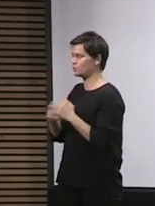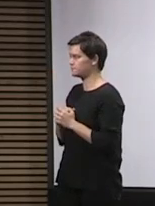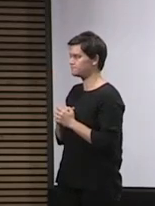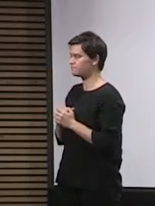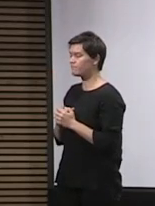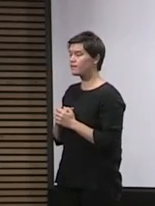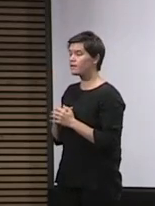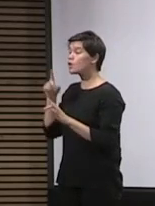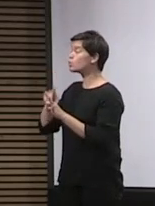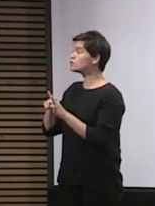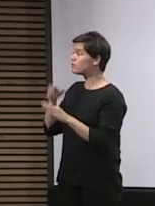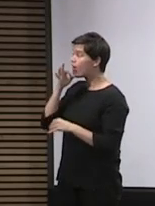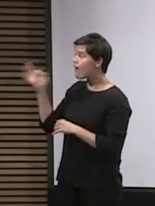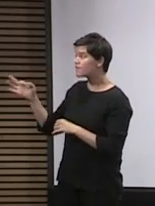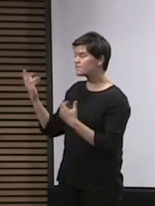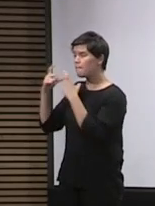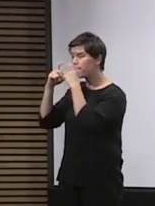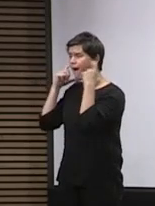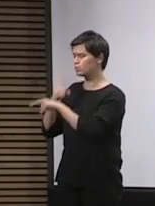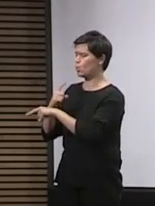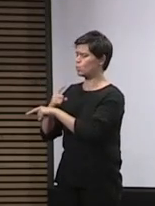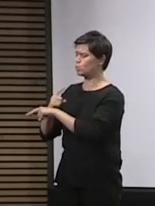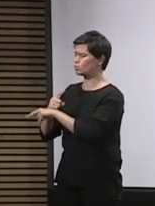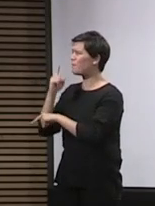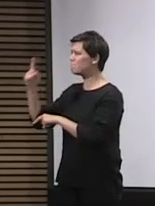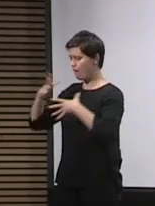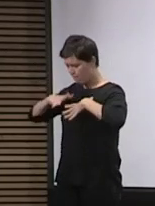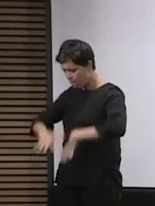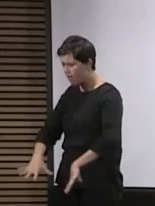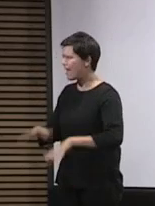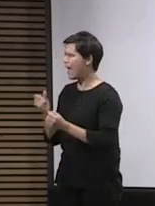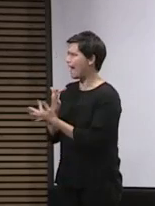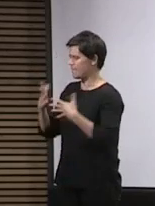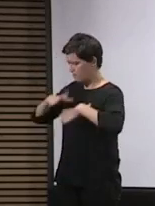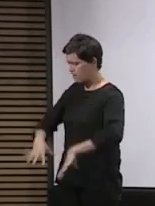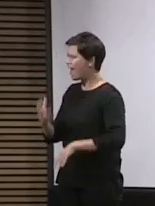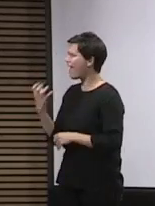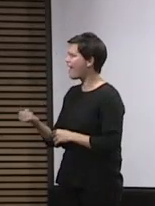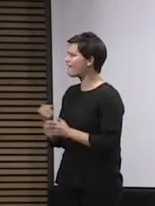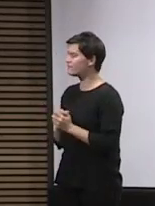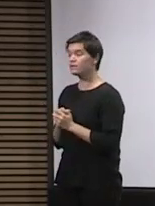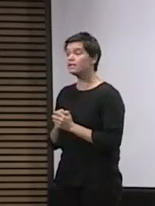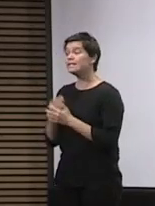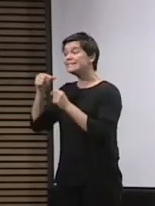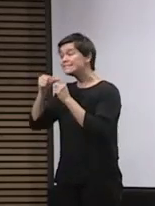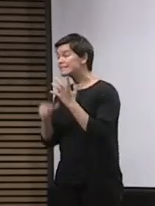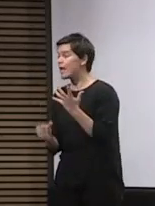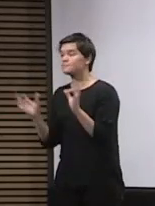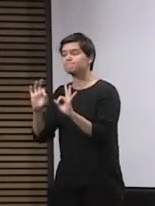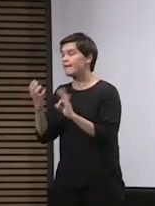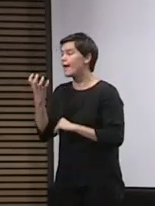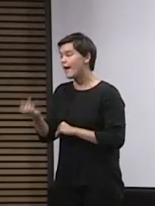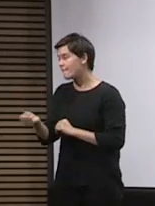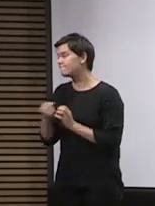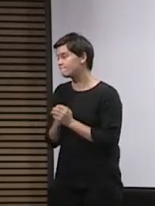masks available. What about gowns? Can you give us an idea of how many gowns we have available? I don't have the details of that. We can get